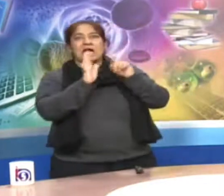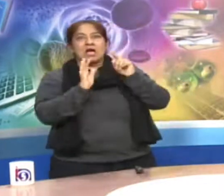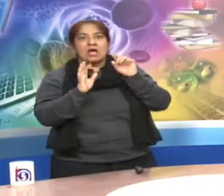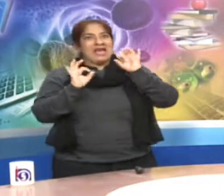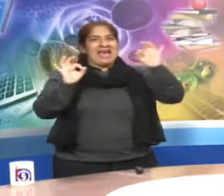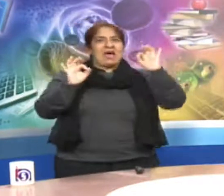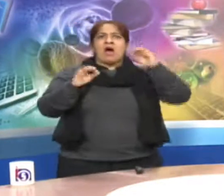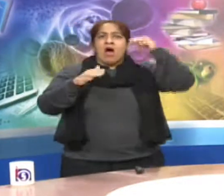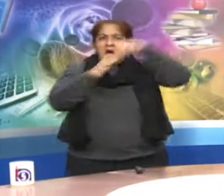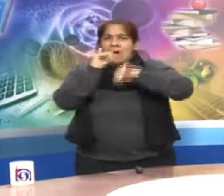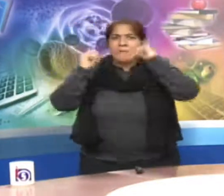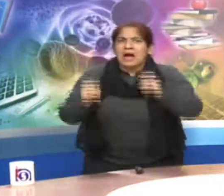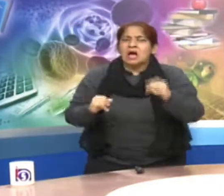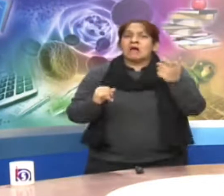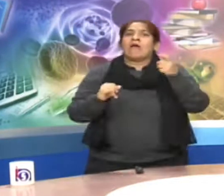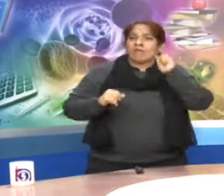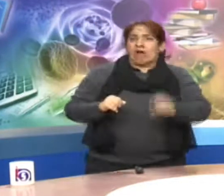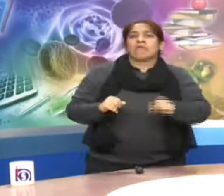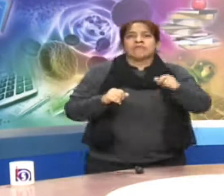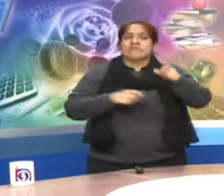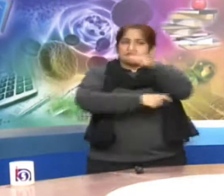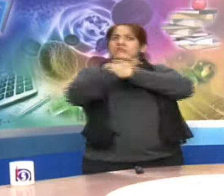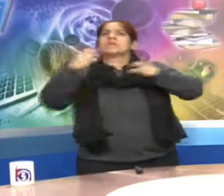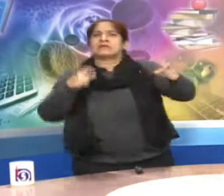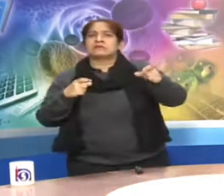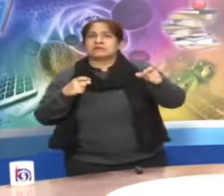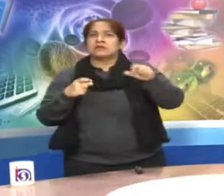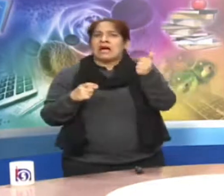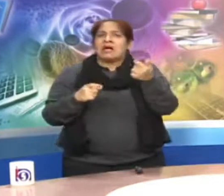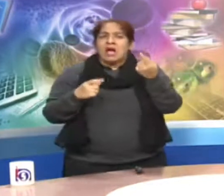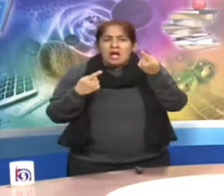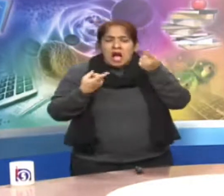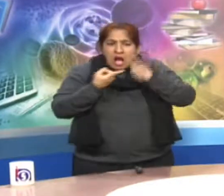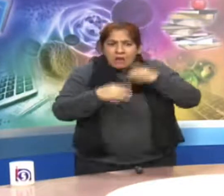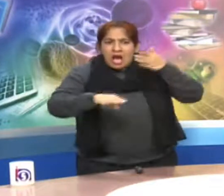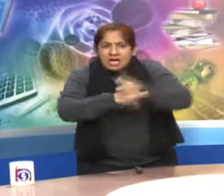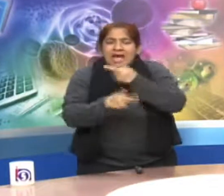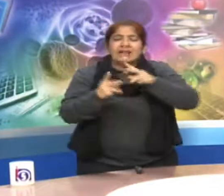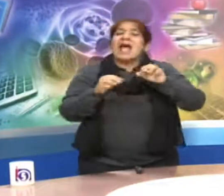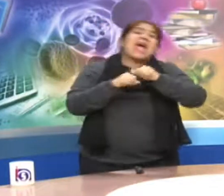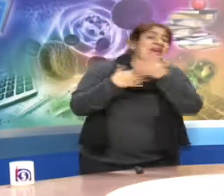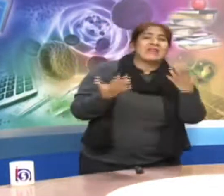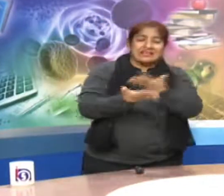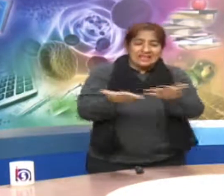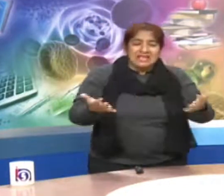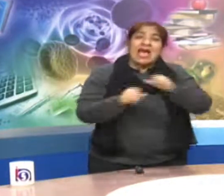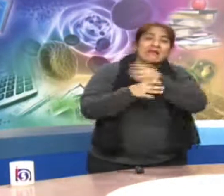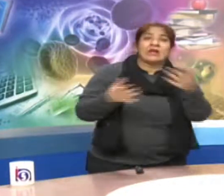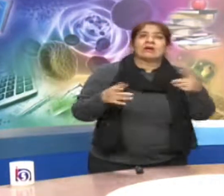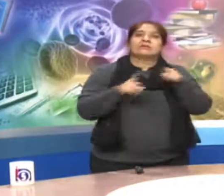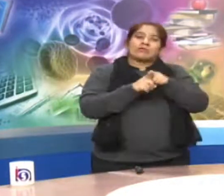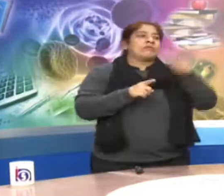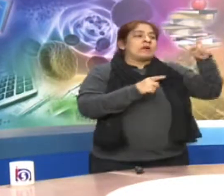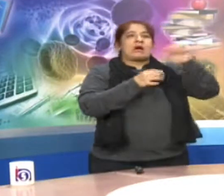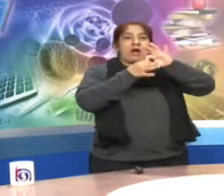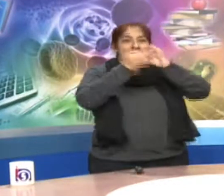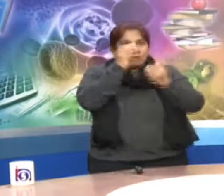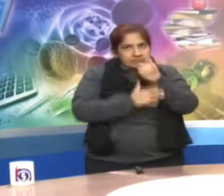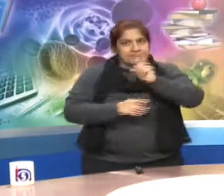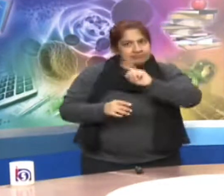on adulterations. So, as we discussed before about our adulterations, it could be in